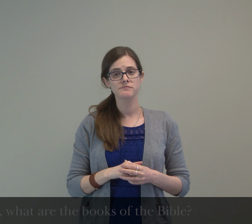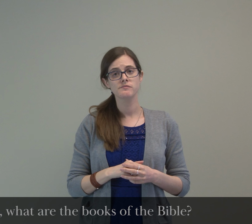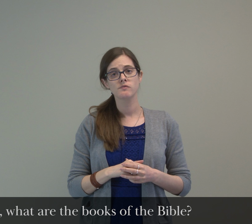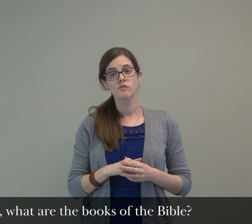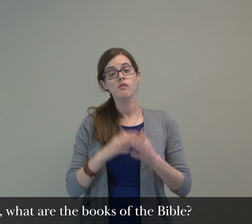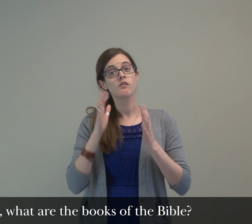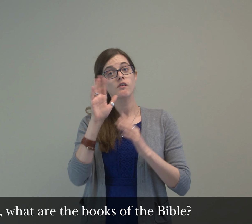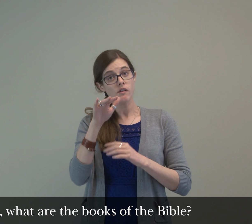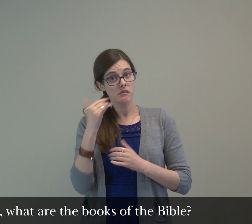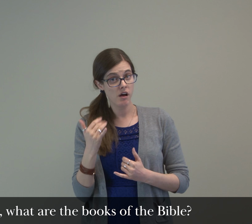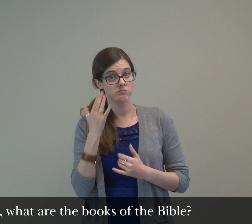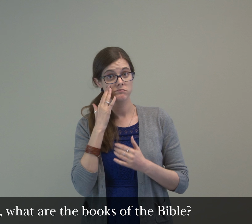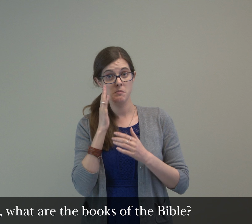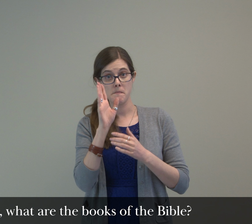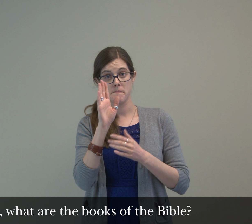So, what are the books of the Bible?